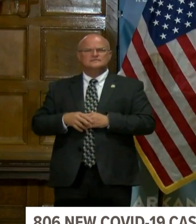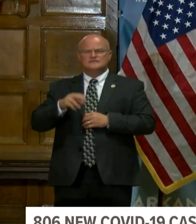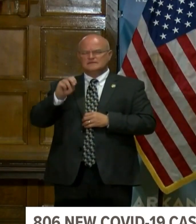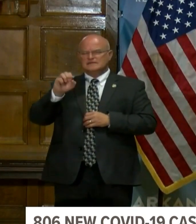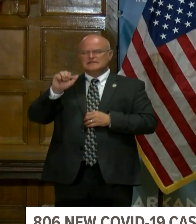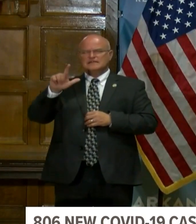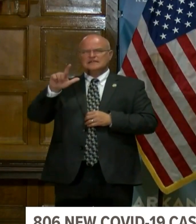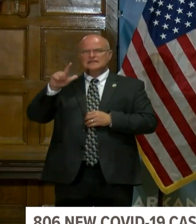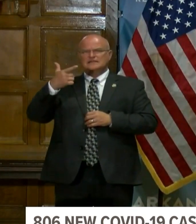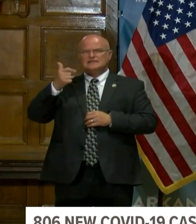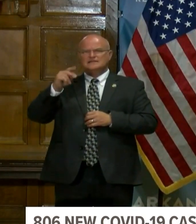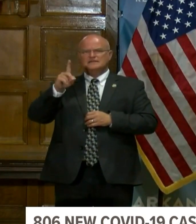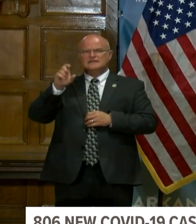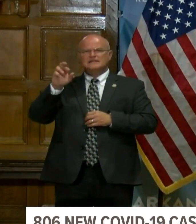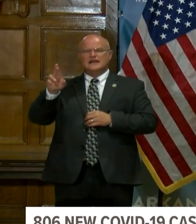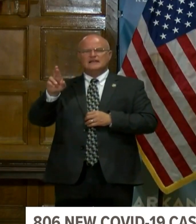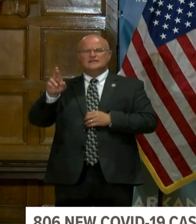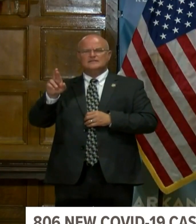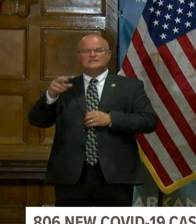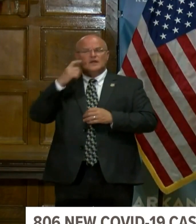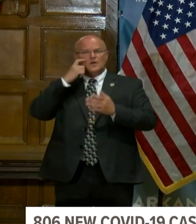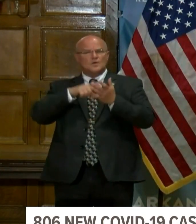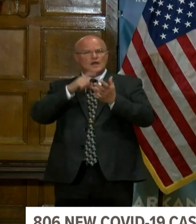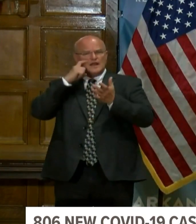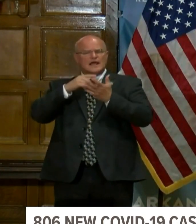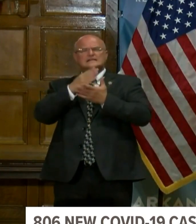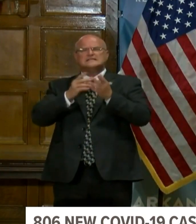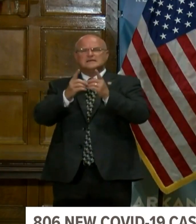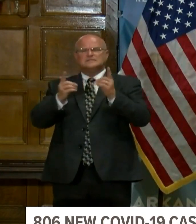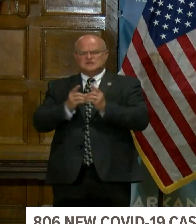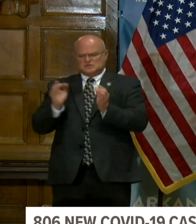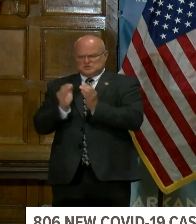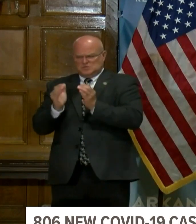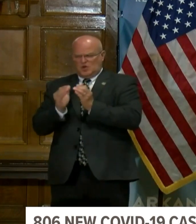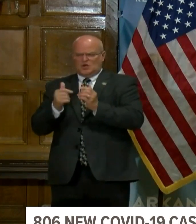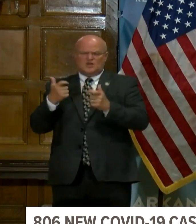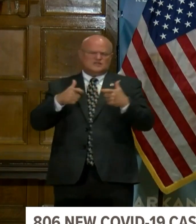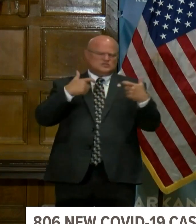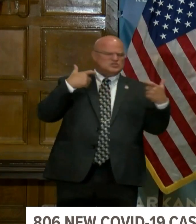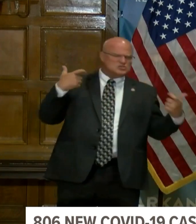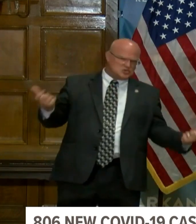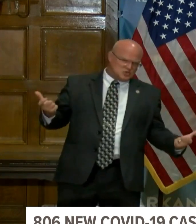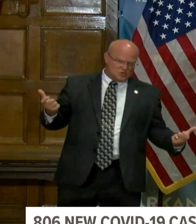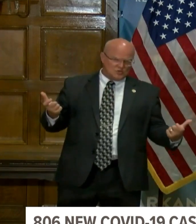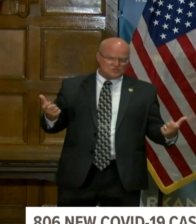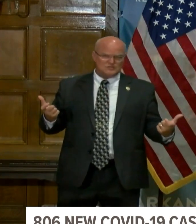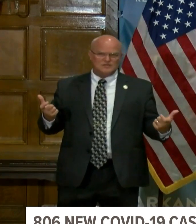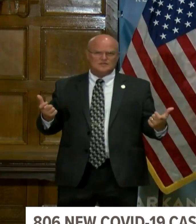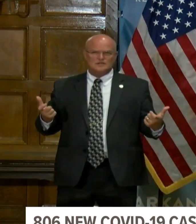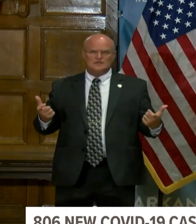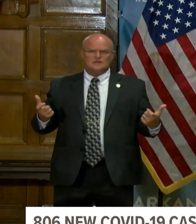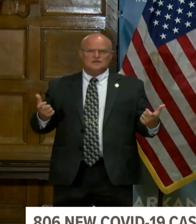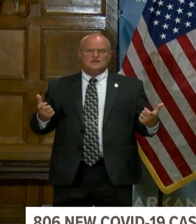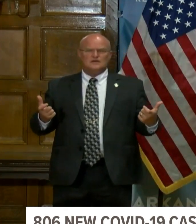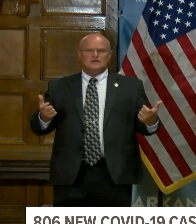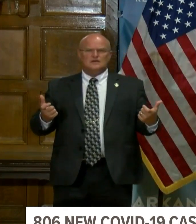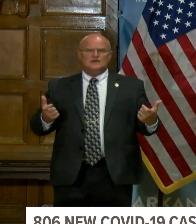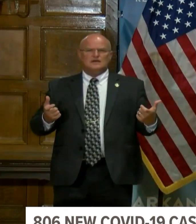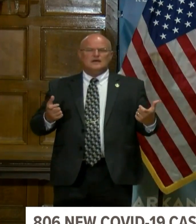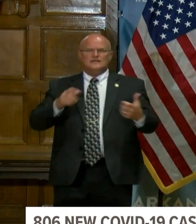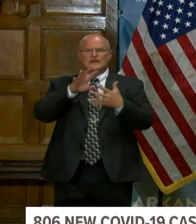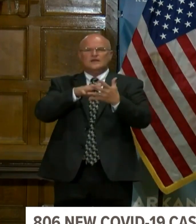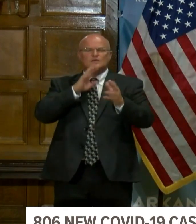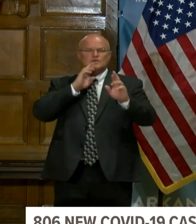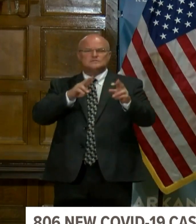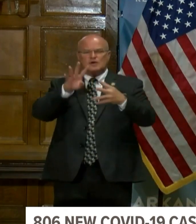Gladner in Hot Springs. Thank you. Recognizing that some districts are small and others are huge, putting together that response chart must be